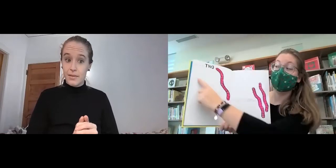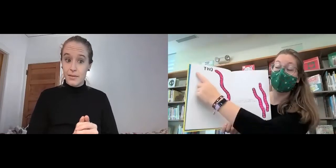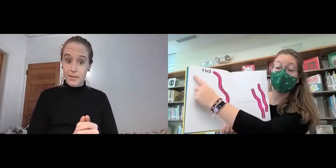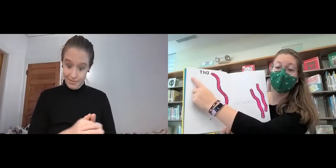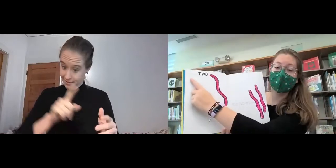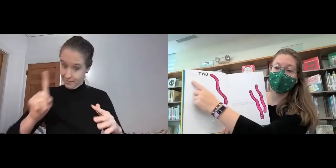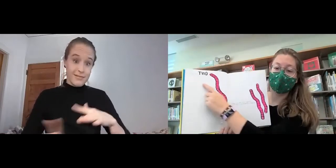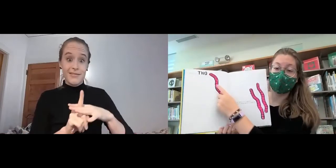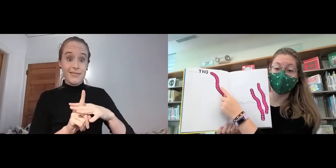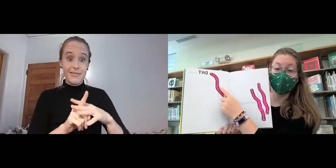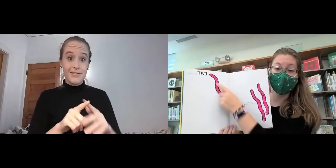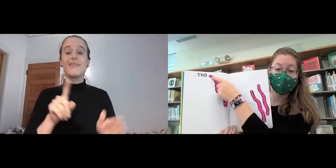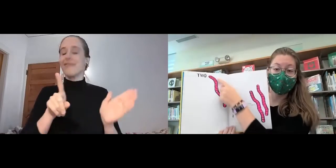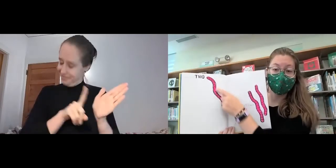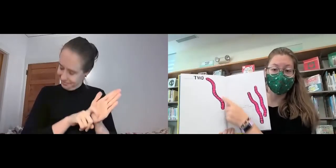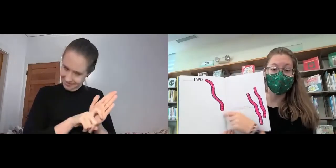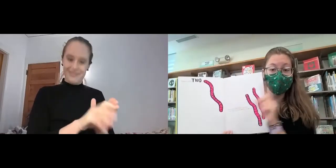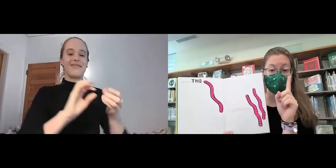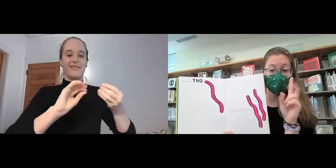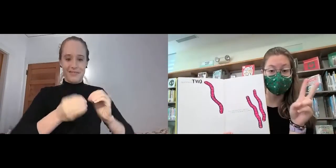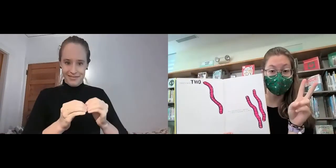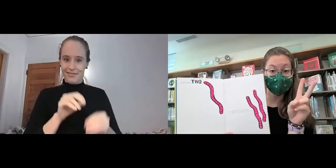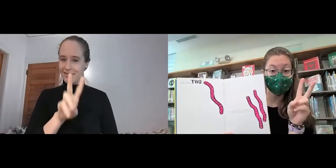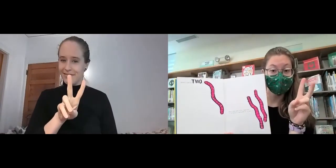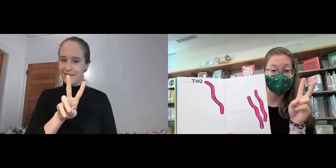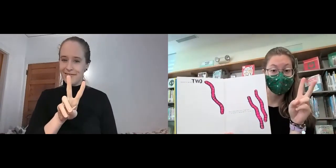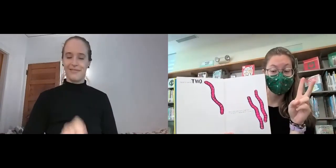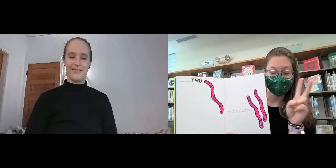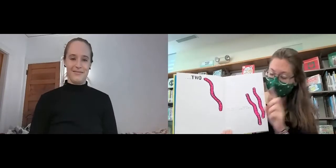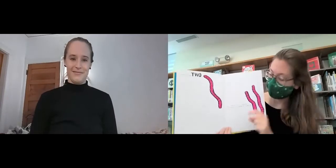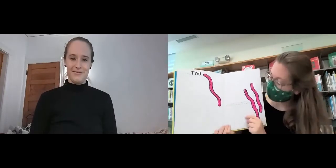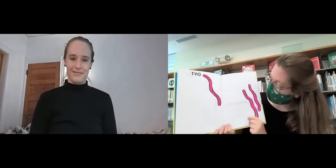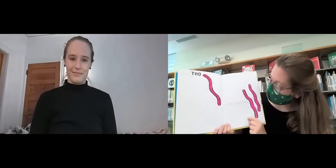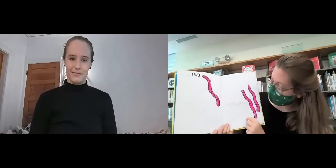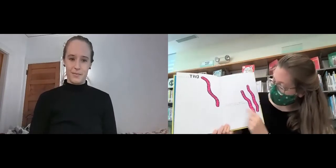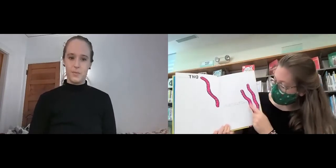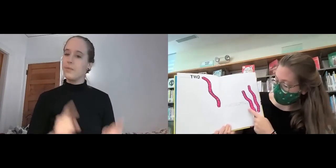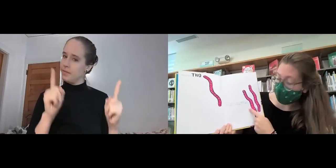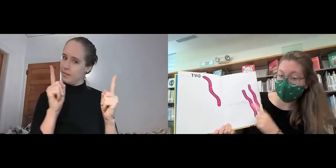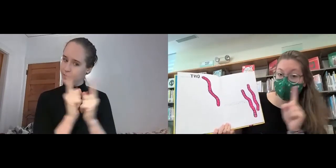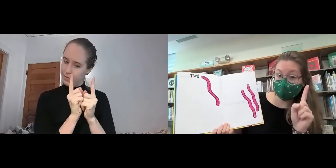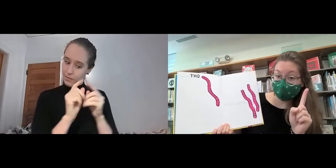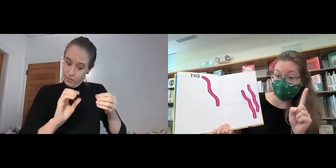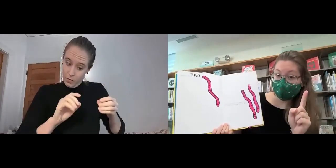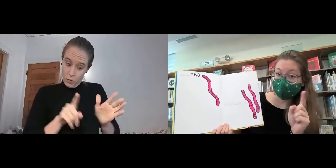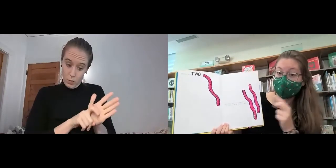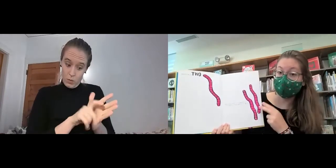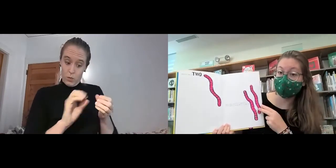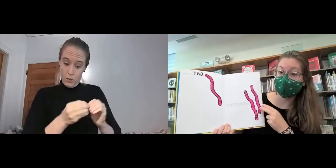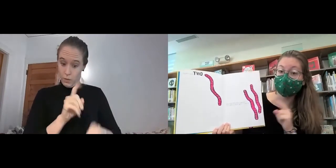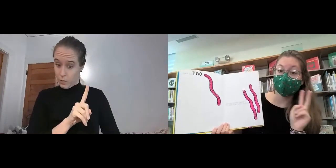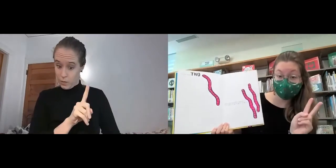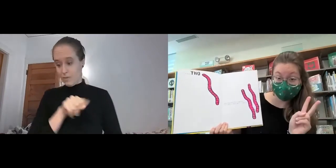And here is worm number 2. So we've met worm 1